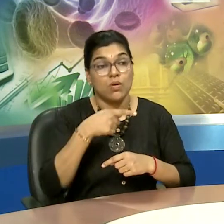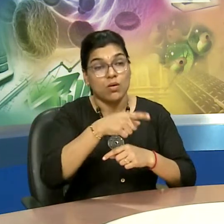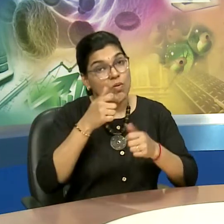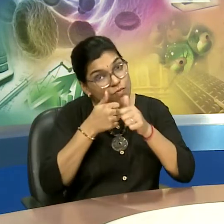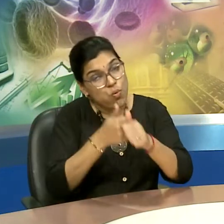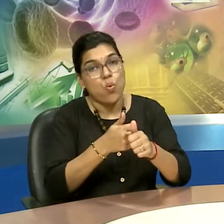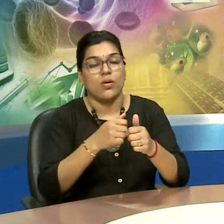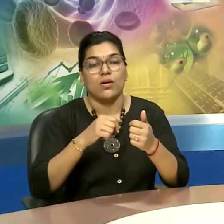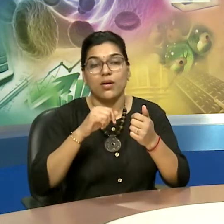Second,